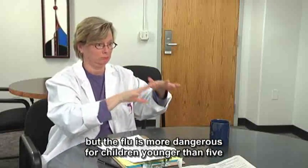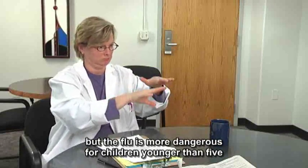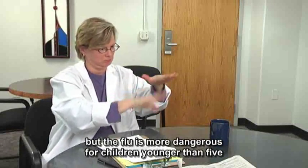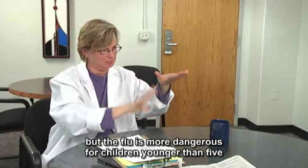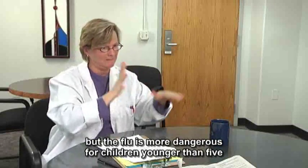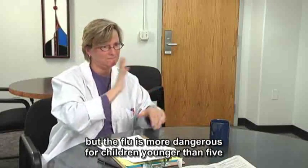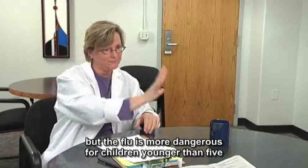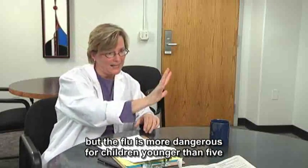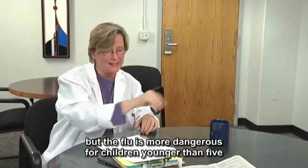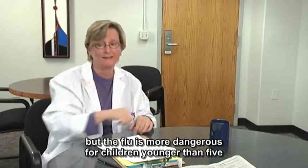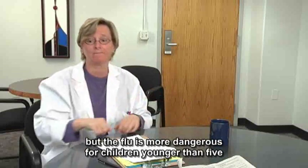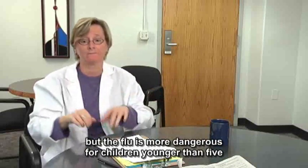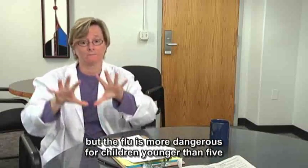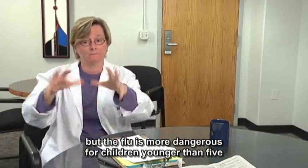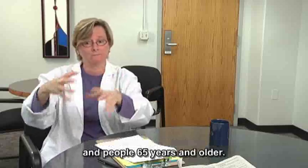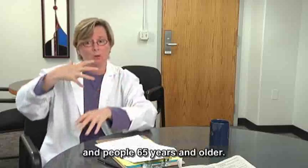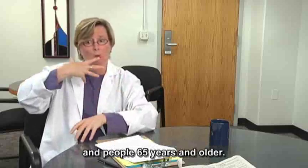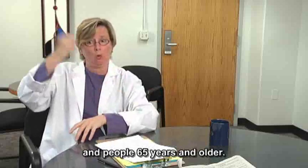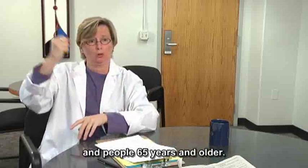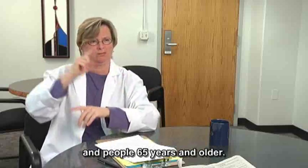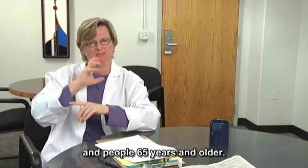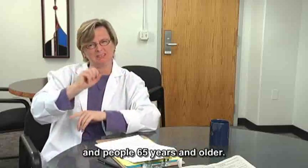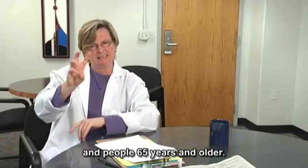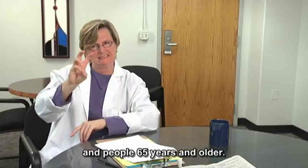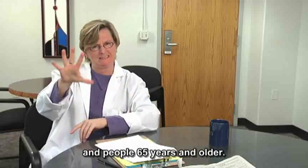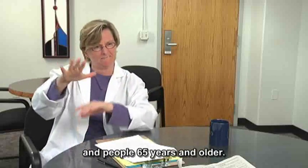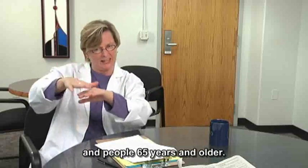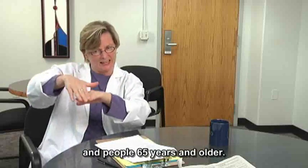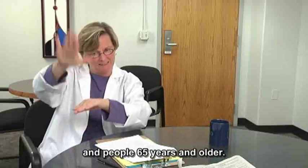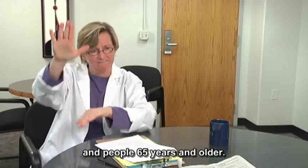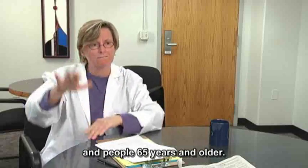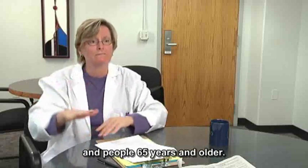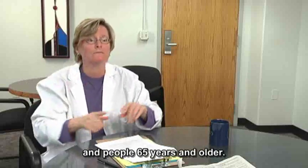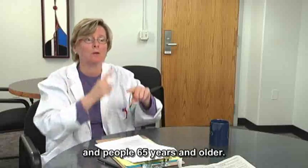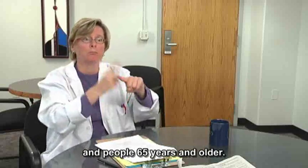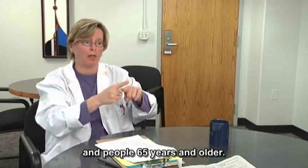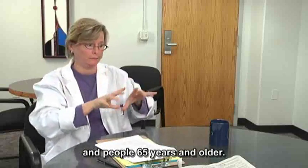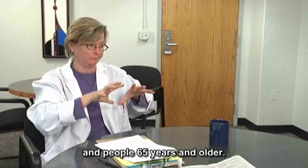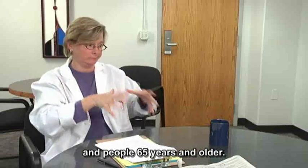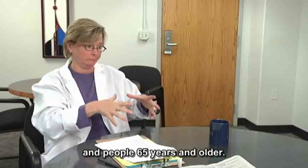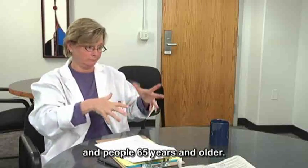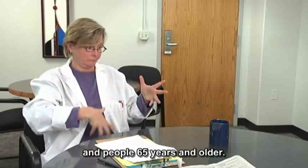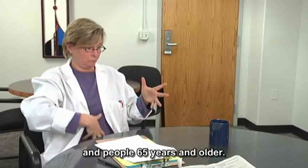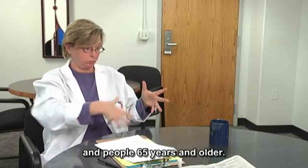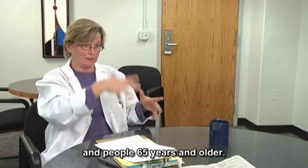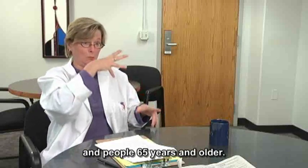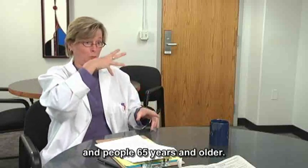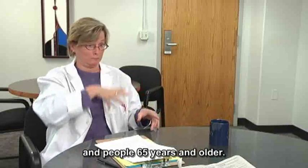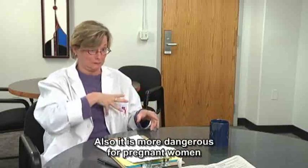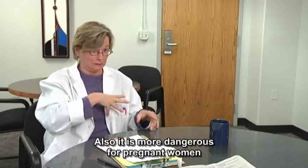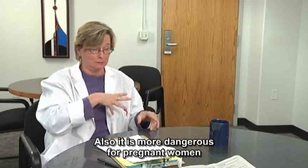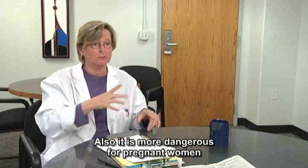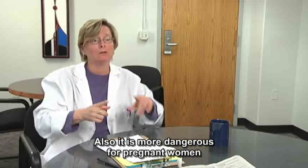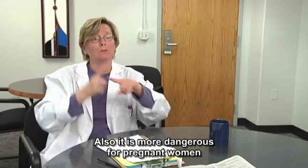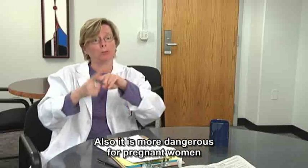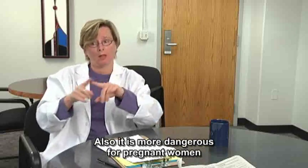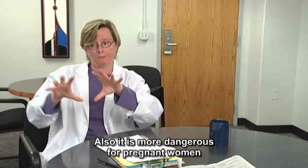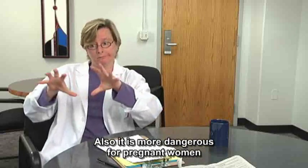younger than five and people 65 years and older. Also, it is more dangerous for